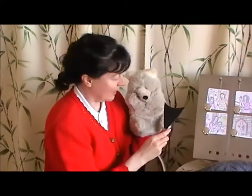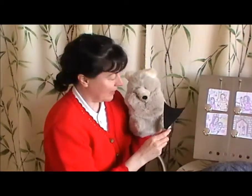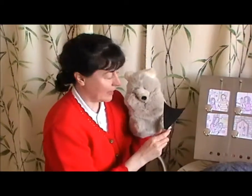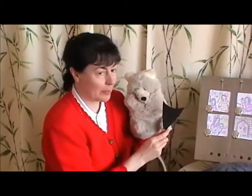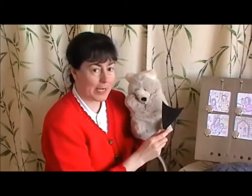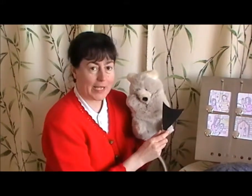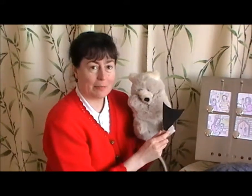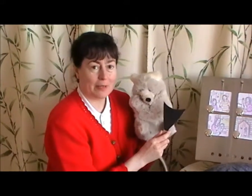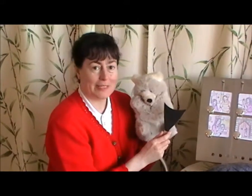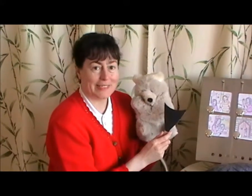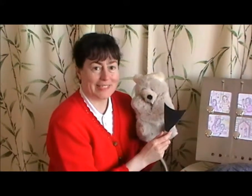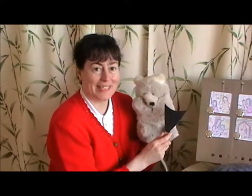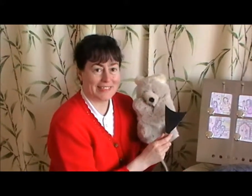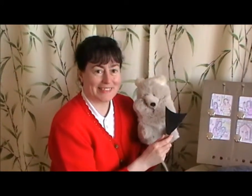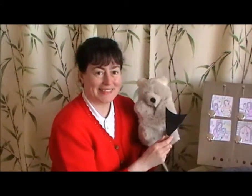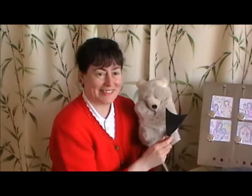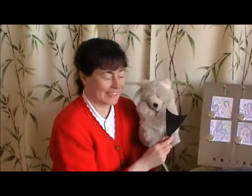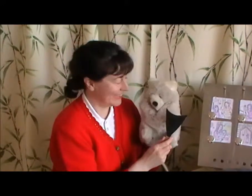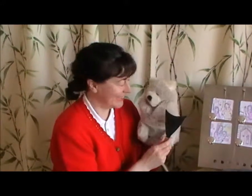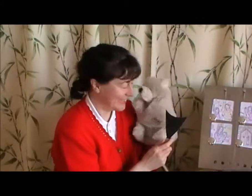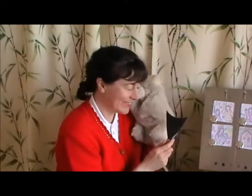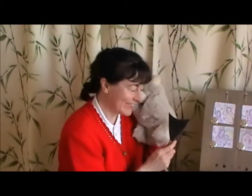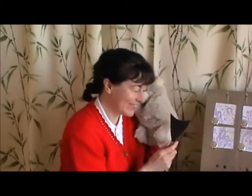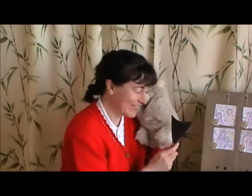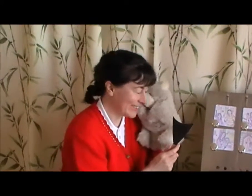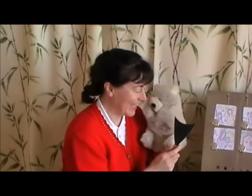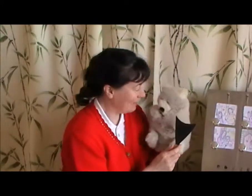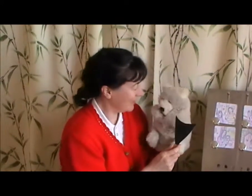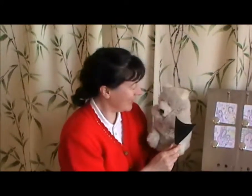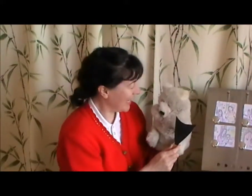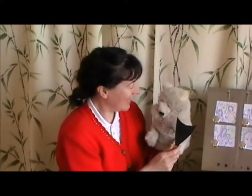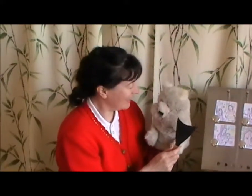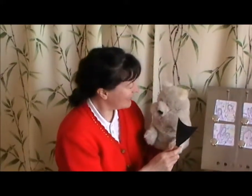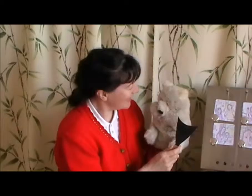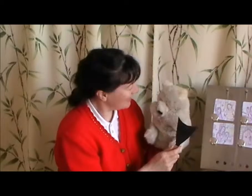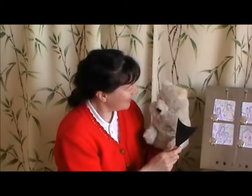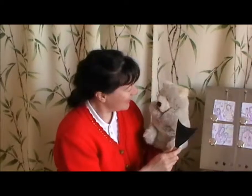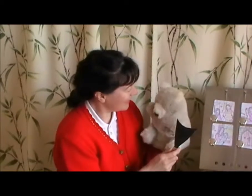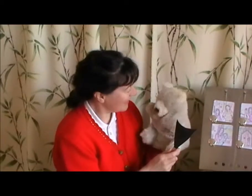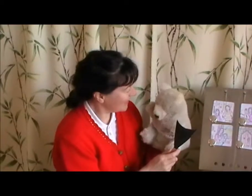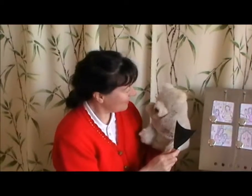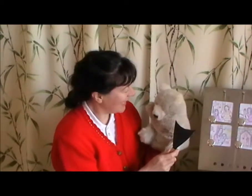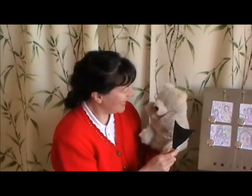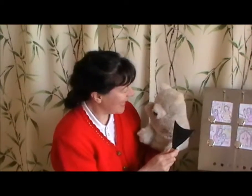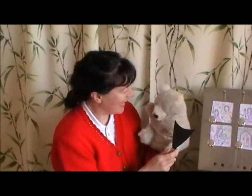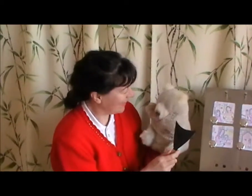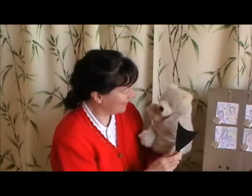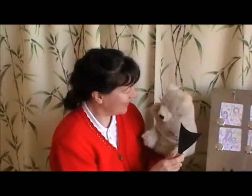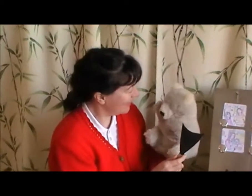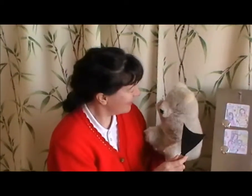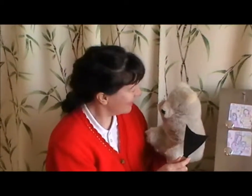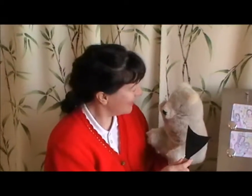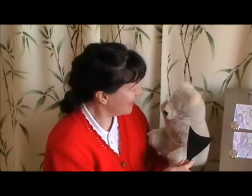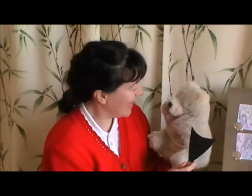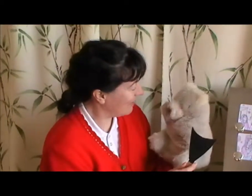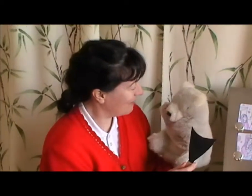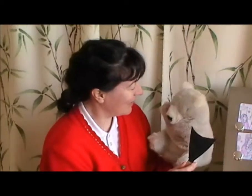It's a beard, boys and girls. I put it on. Do you think the boys and girls might laugh? Are you going to laugh,